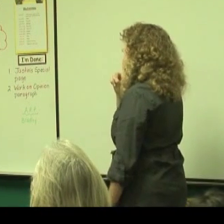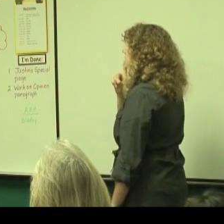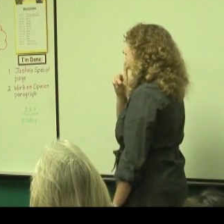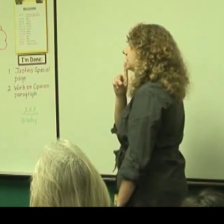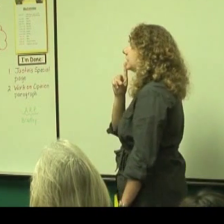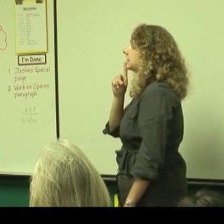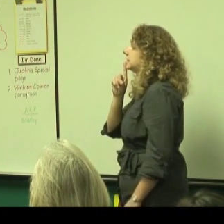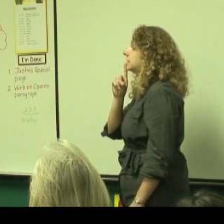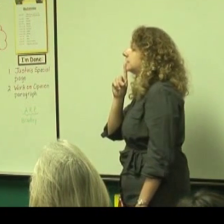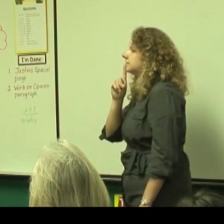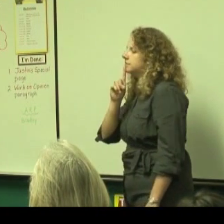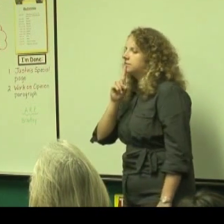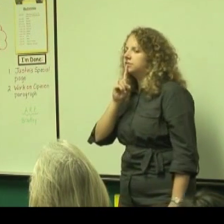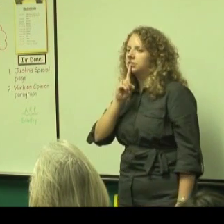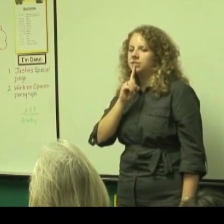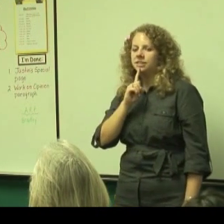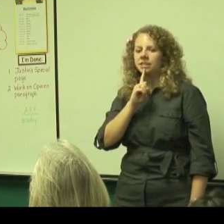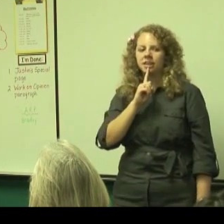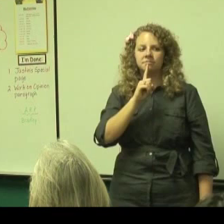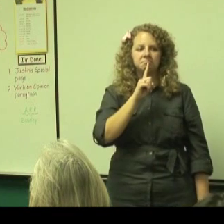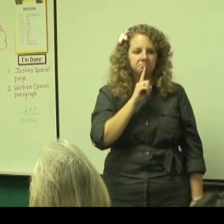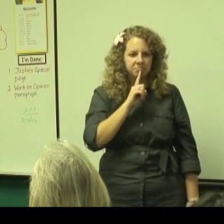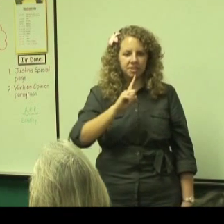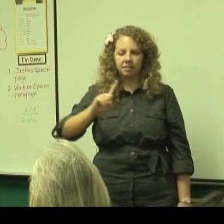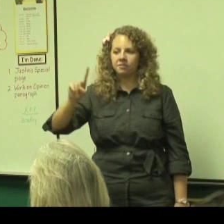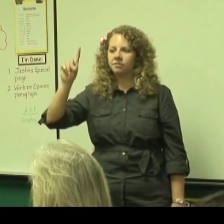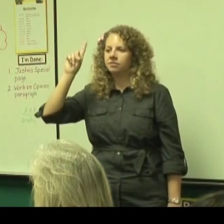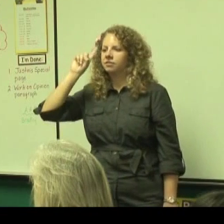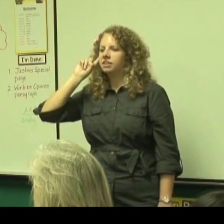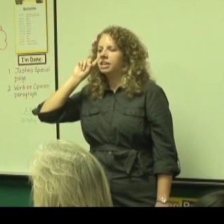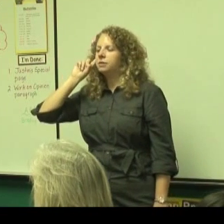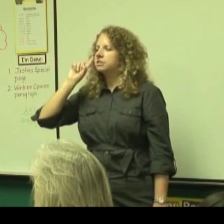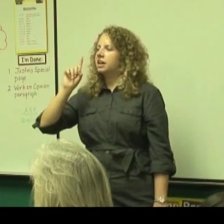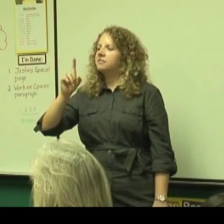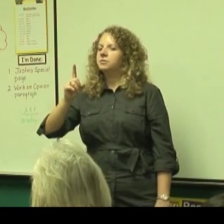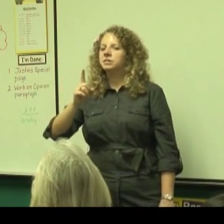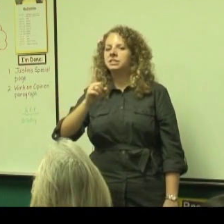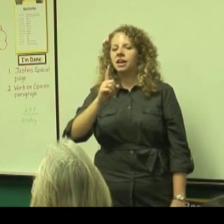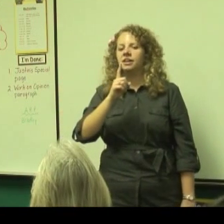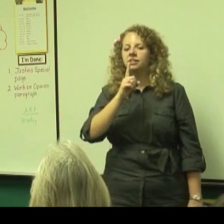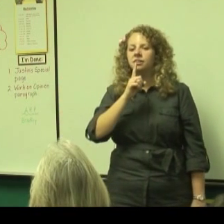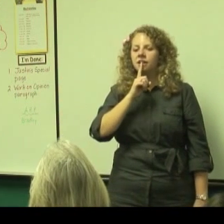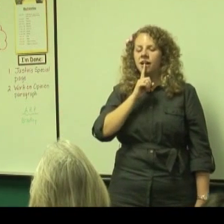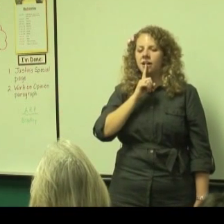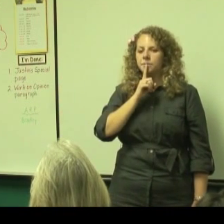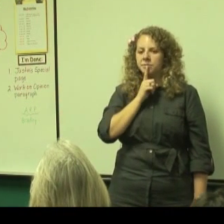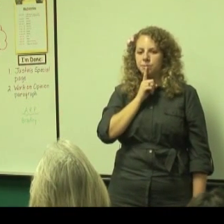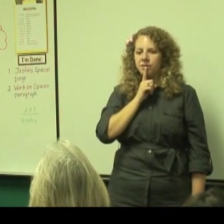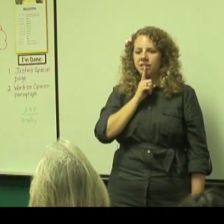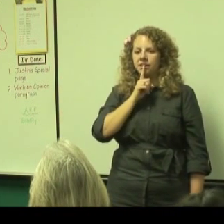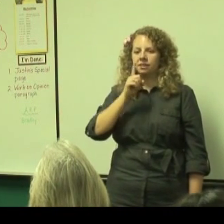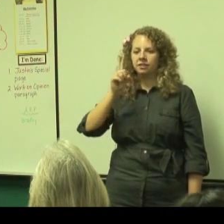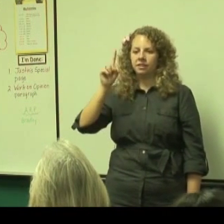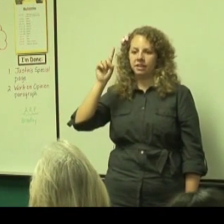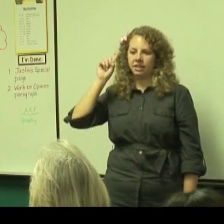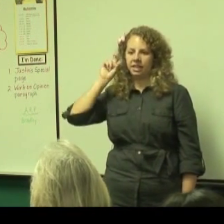gently sit against it. Just like that. Deaf. It was kind of from the sign speak and